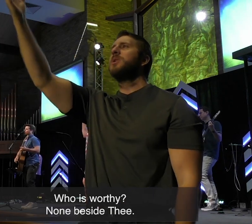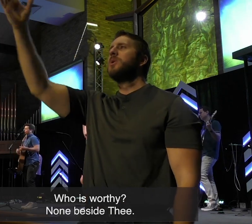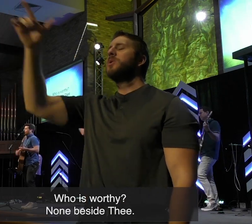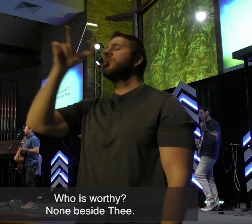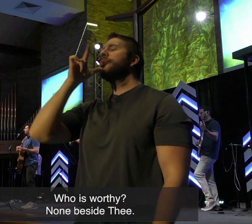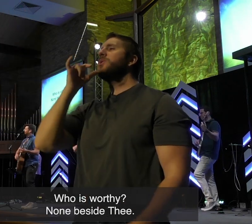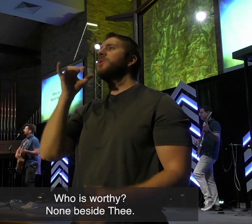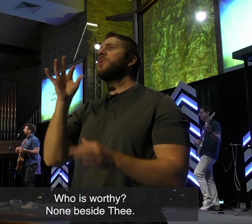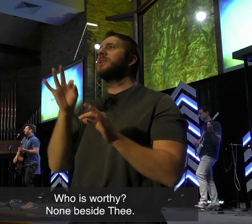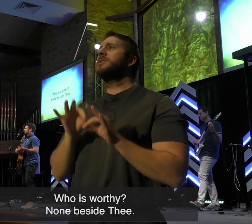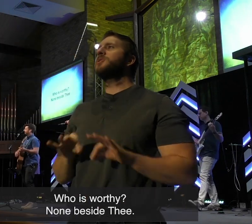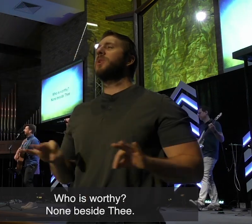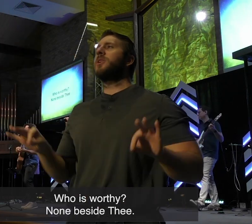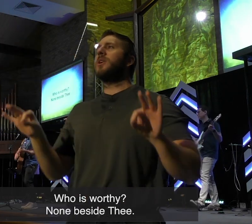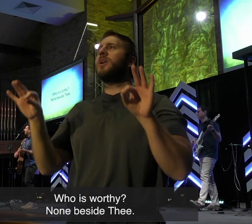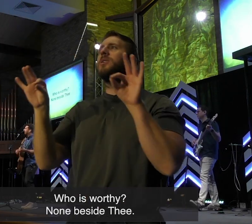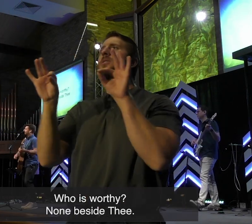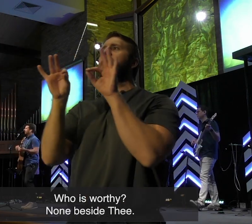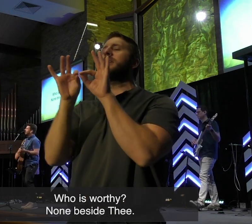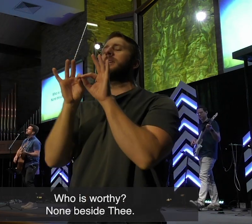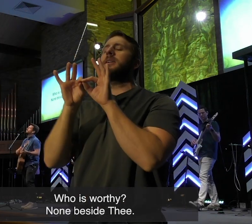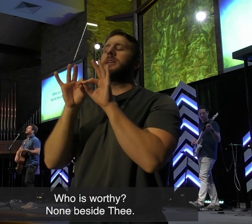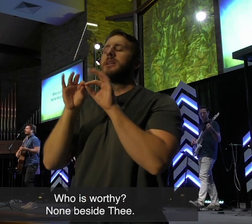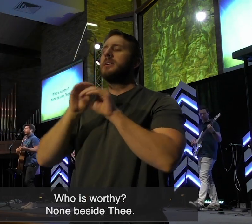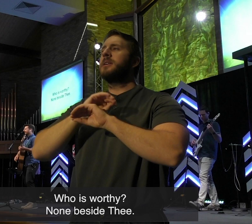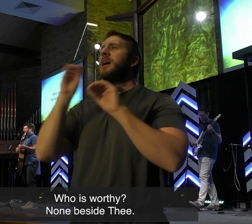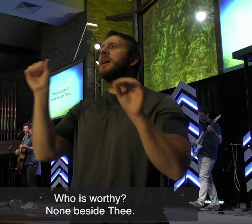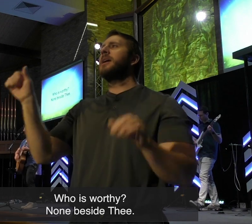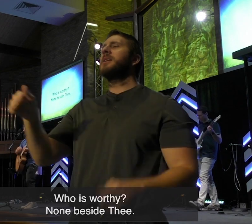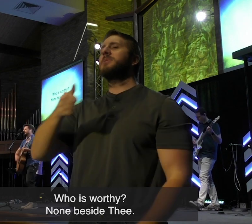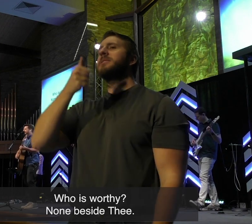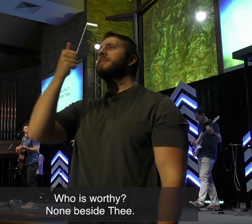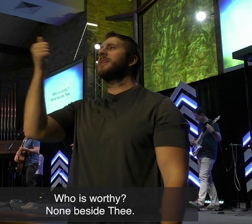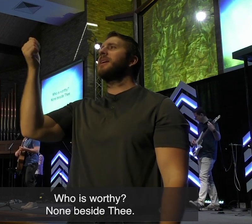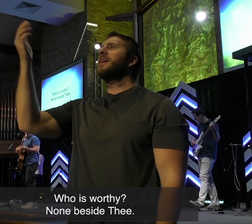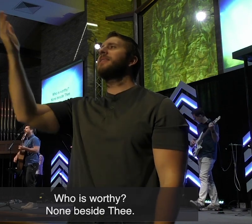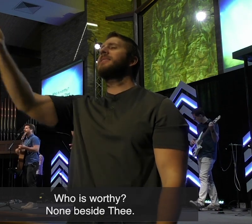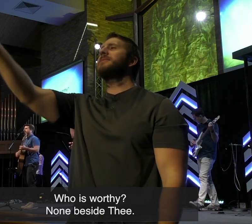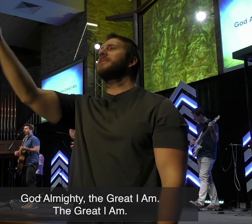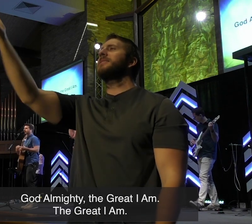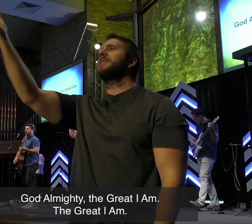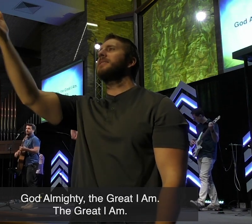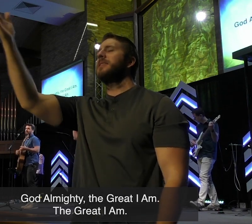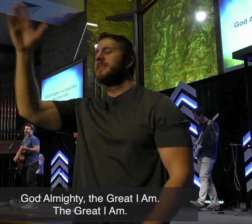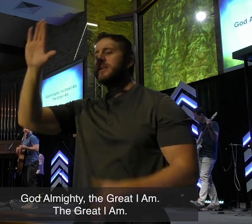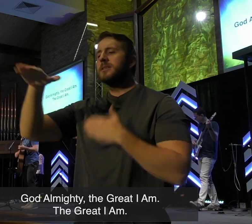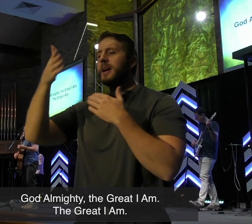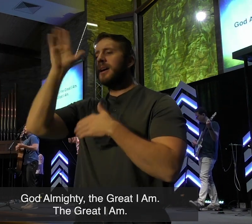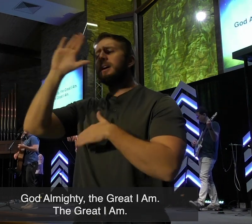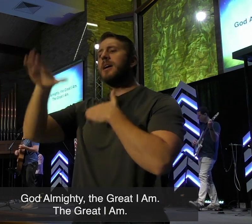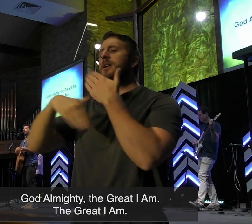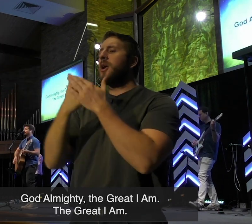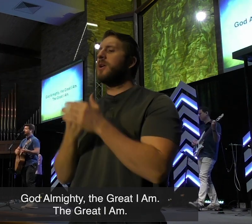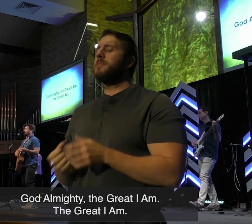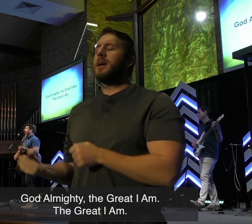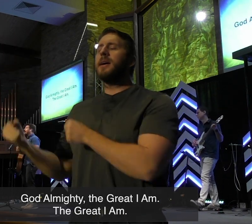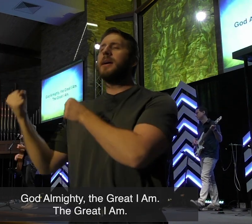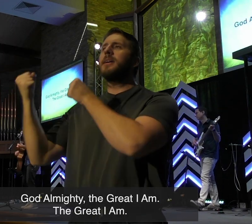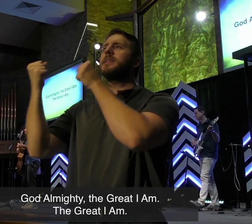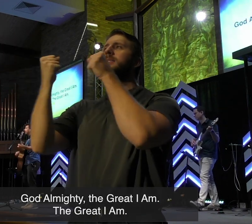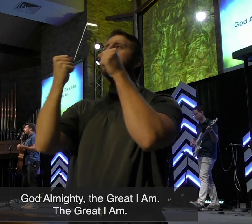am. Who is worthy? None beside thee.